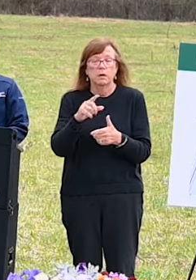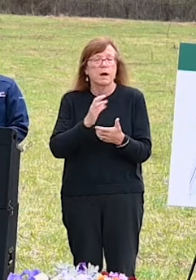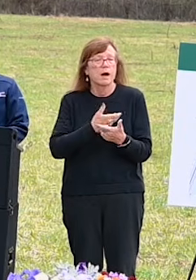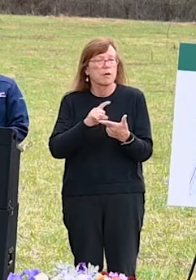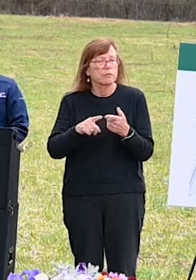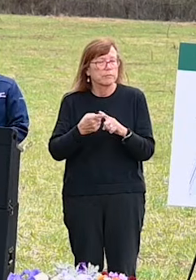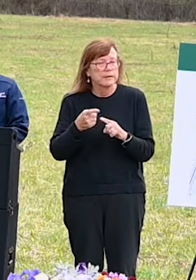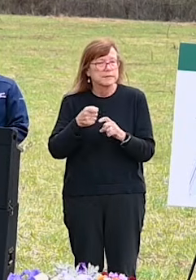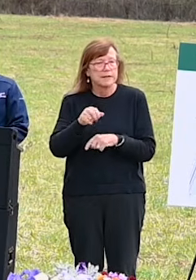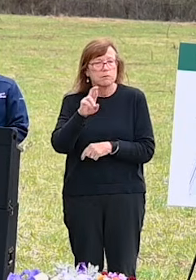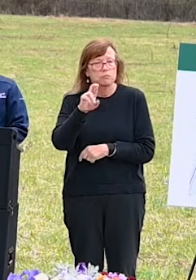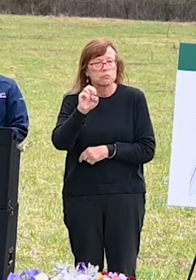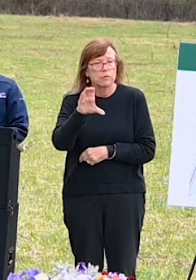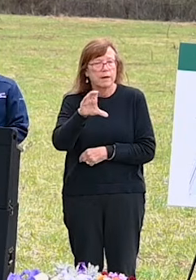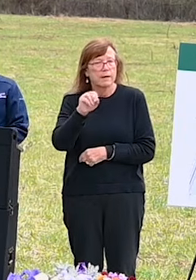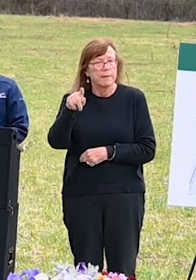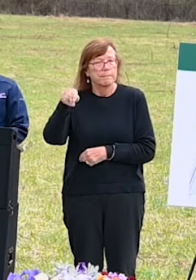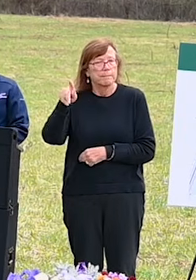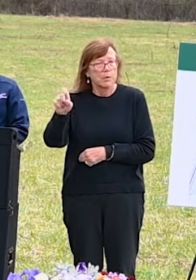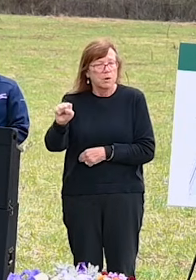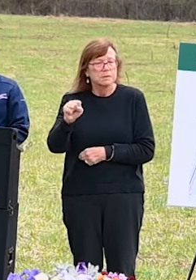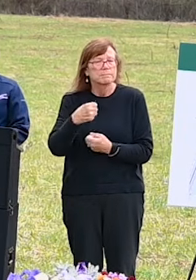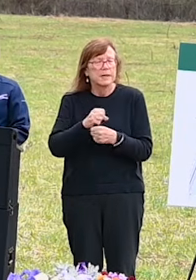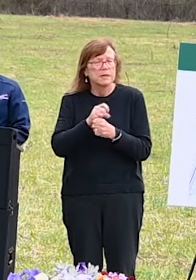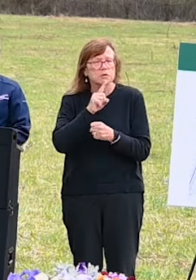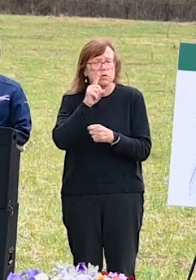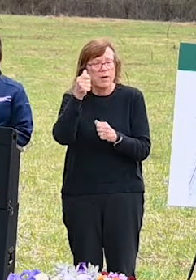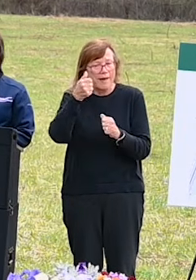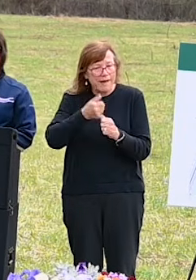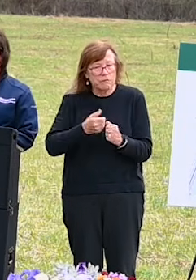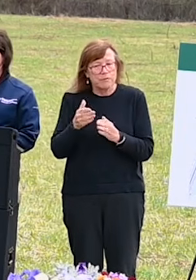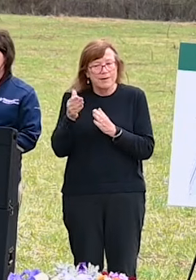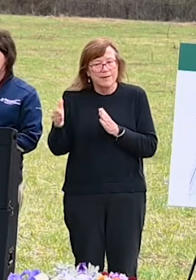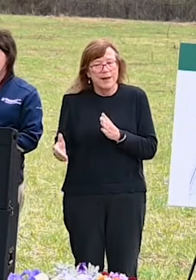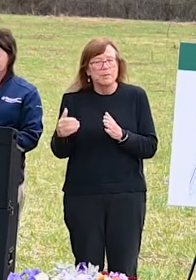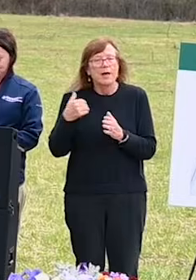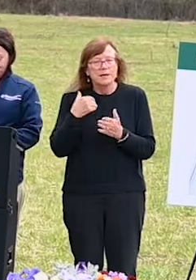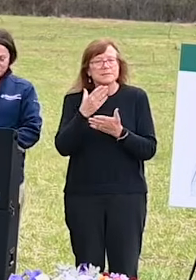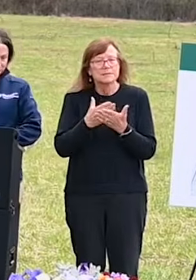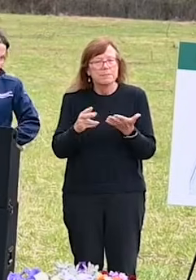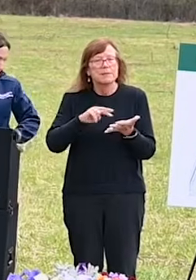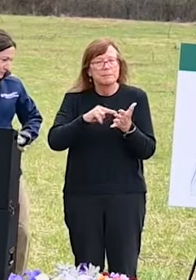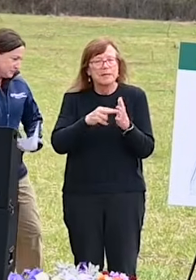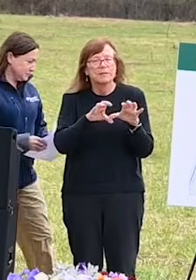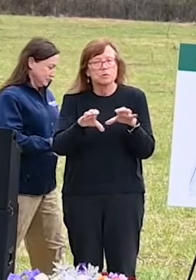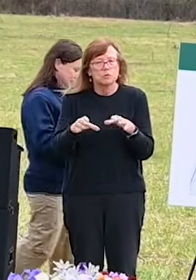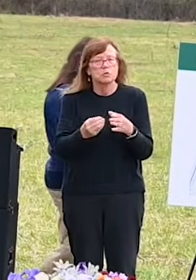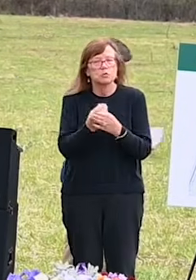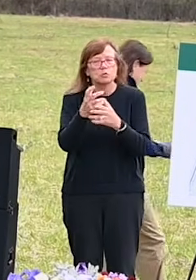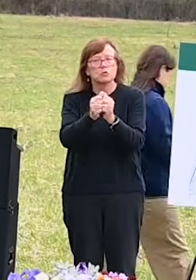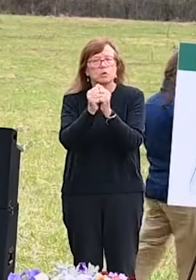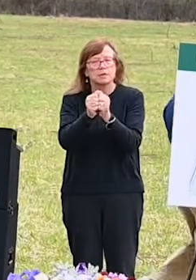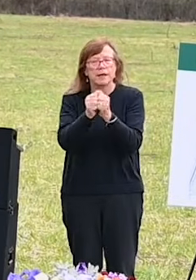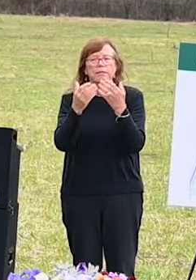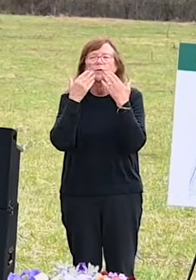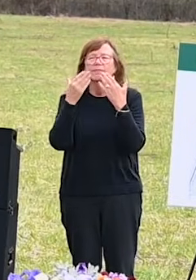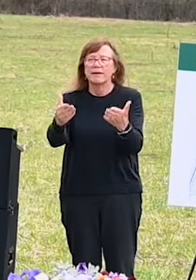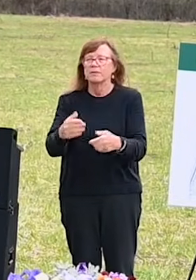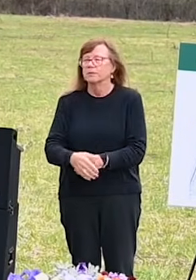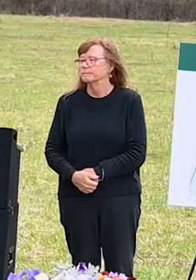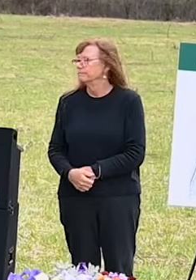every neighbor has something meaningful to do to grow together. Thank you.